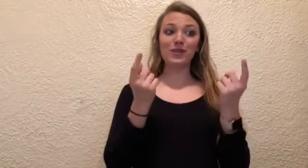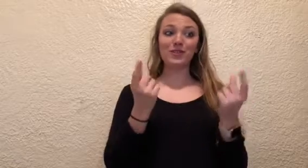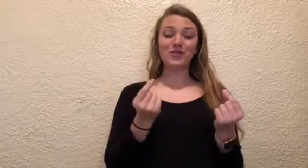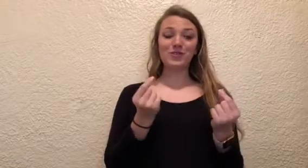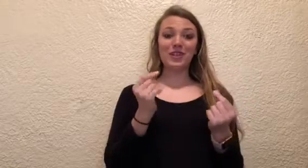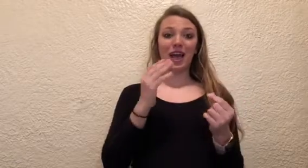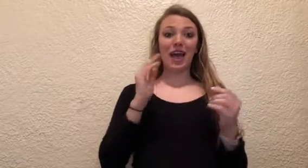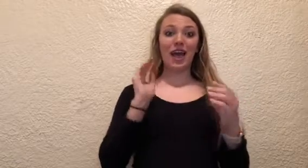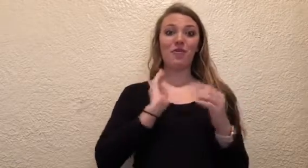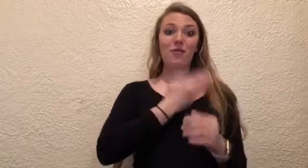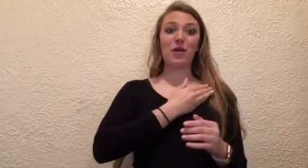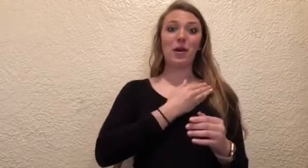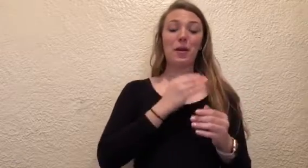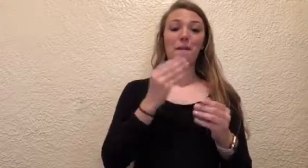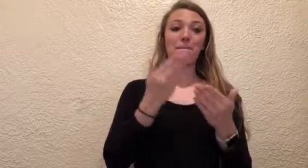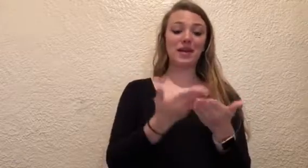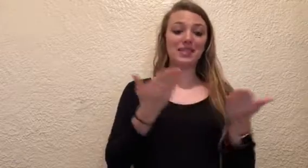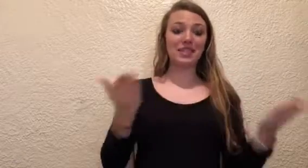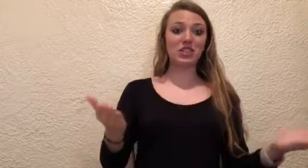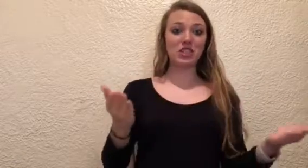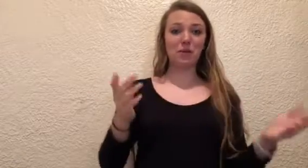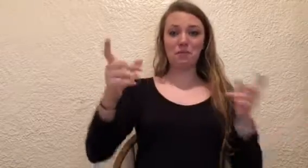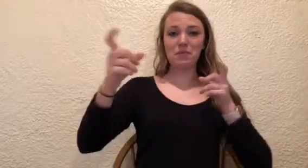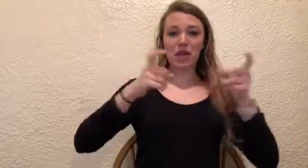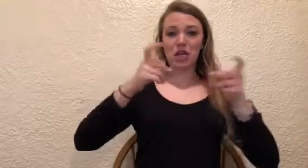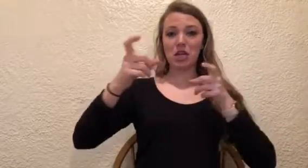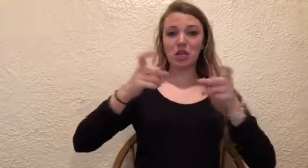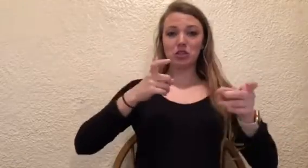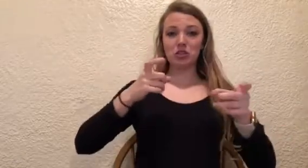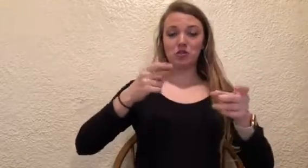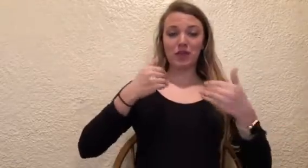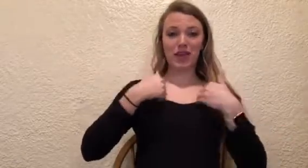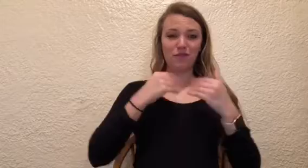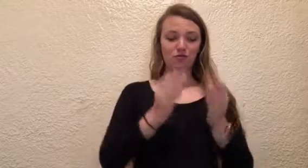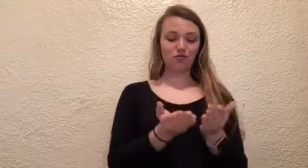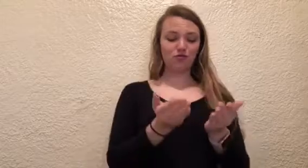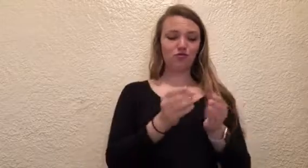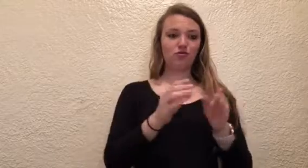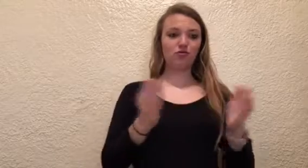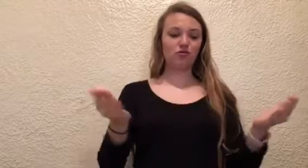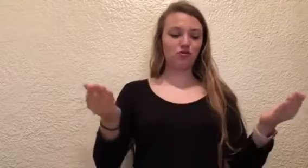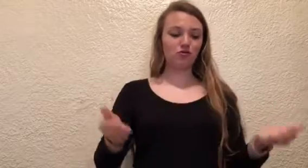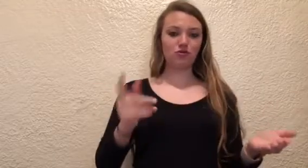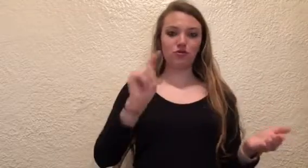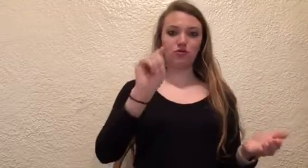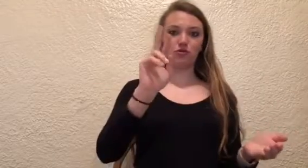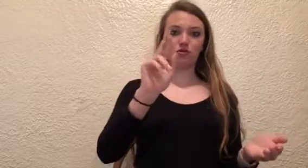got a tray of objects. I'm going to show you those objects first, okay? You're going to